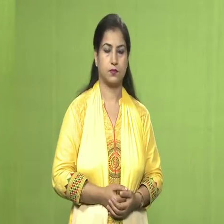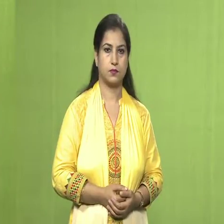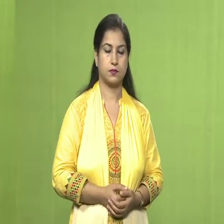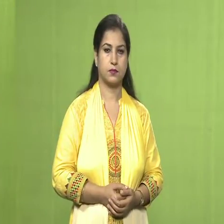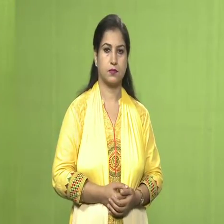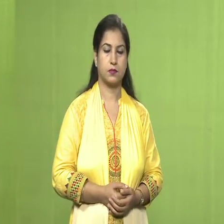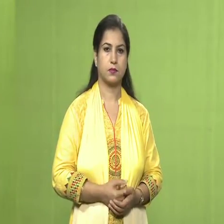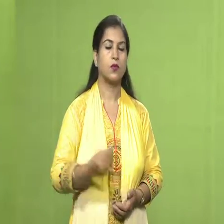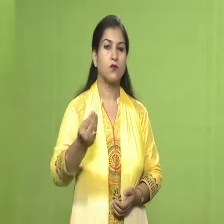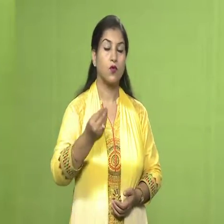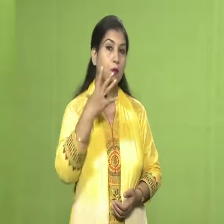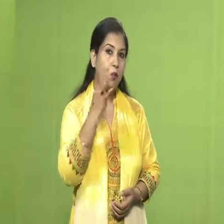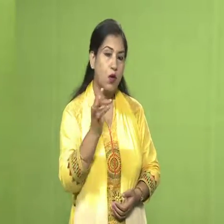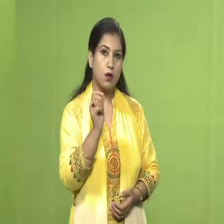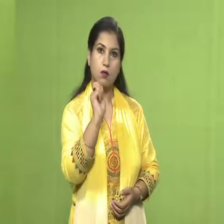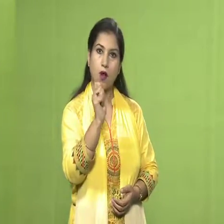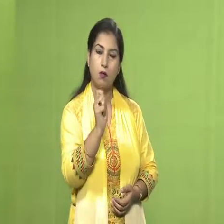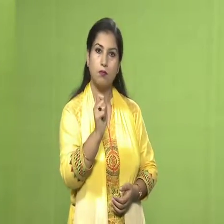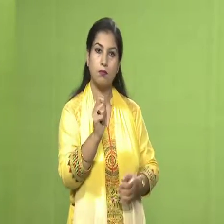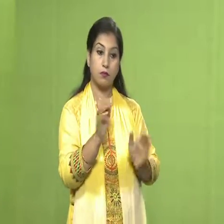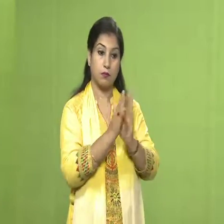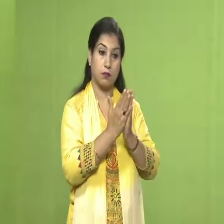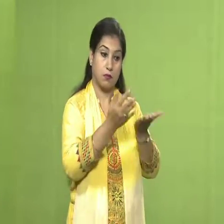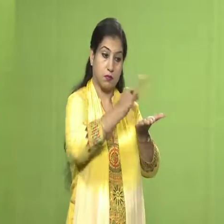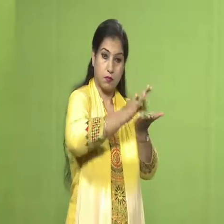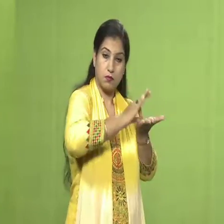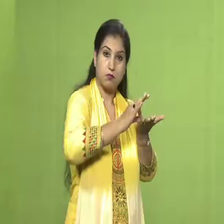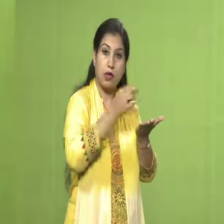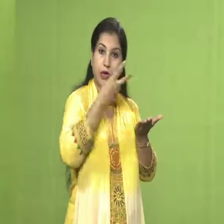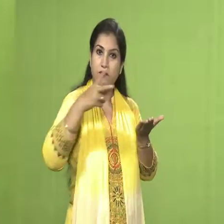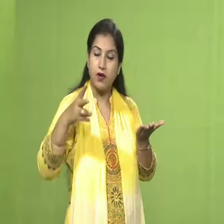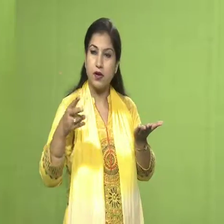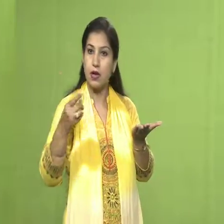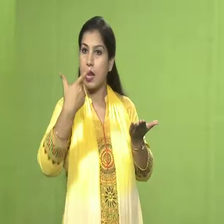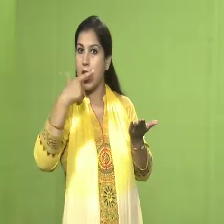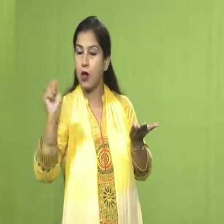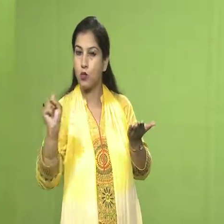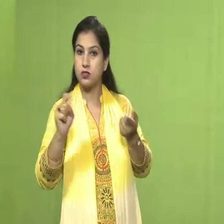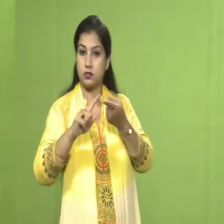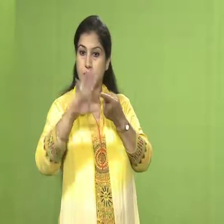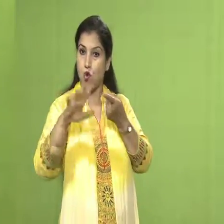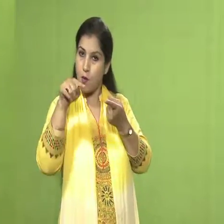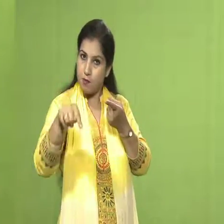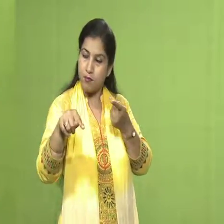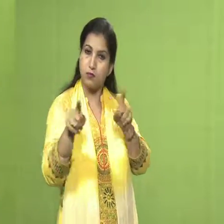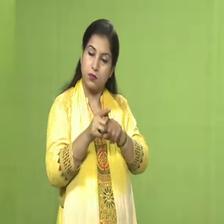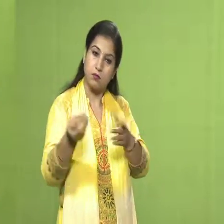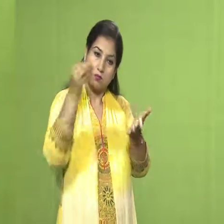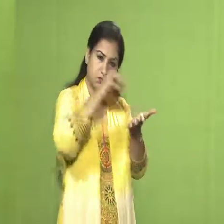Some important works written in different European languages and they were given